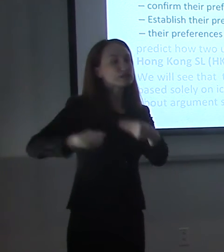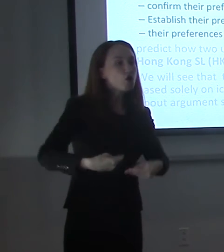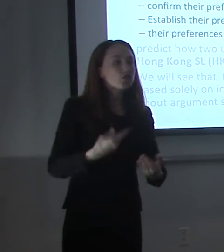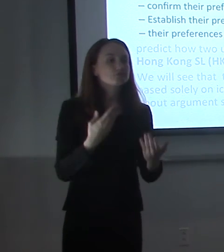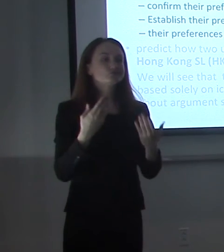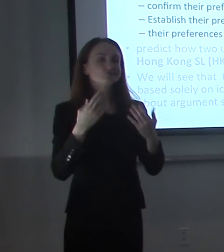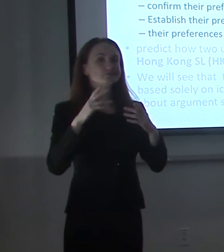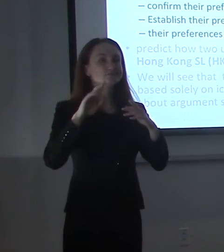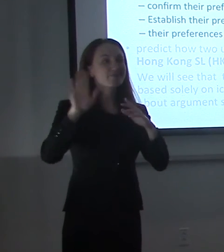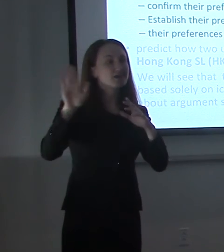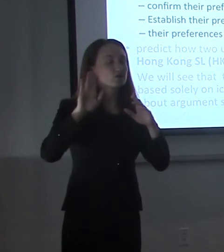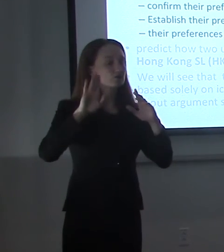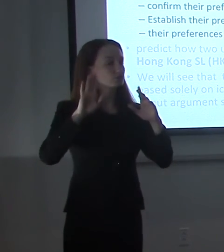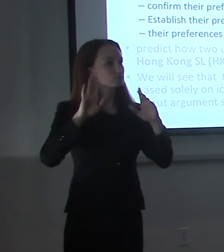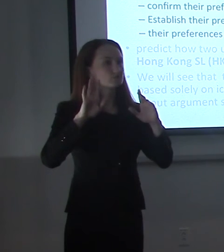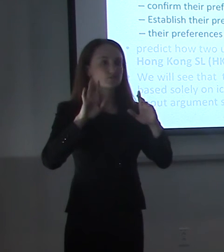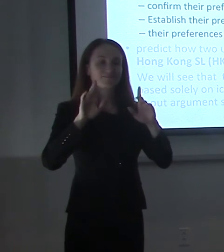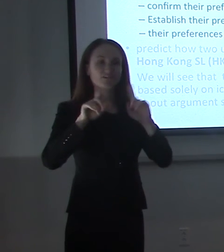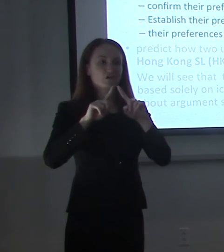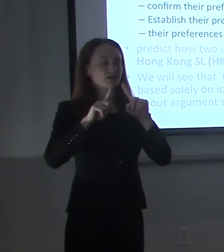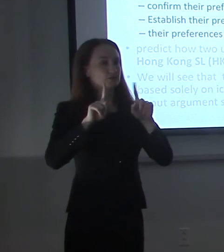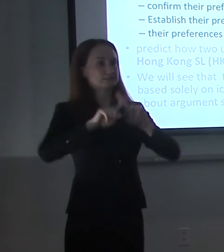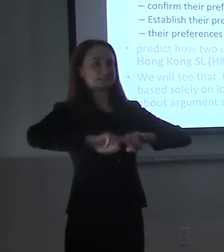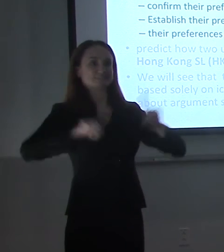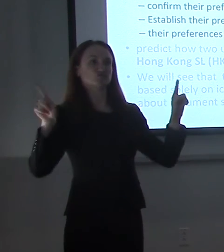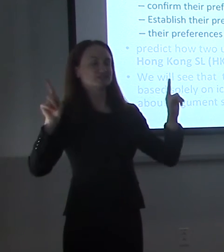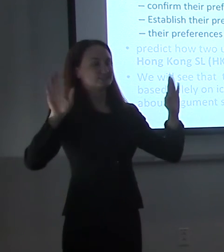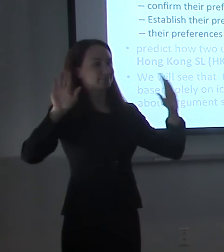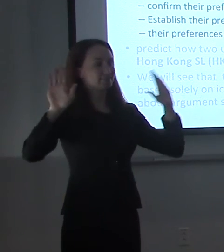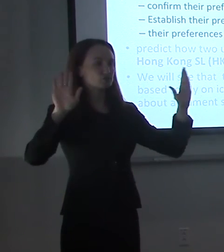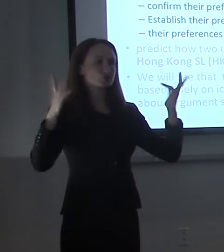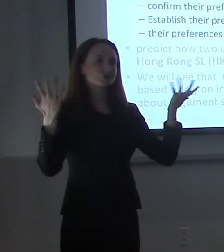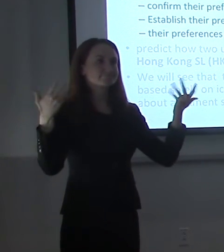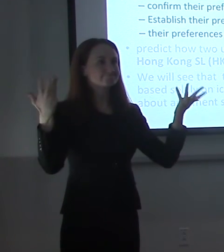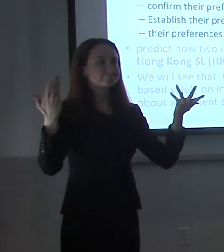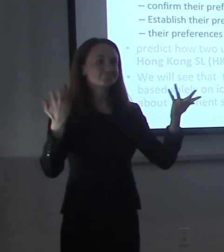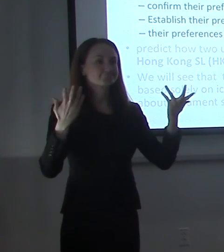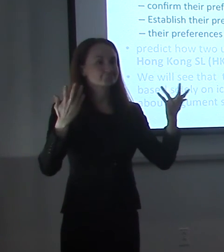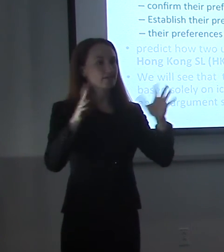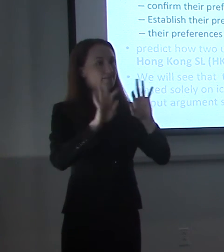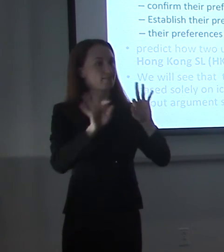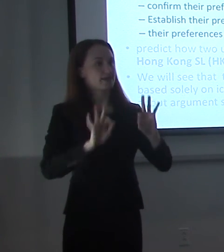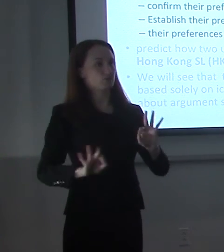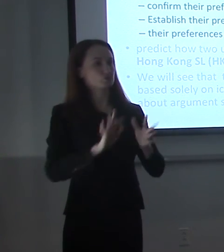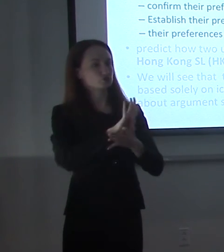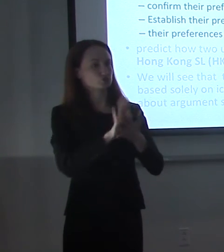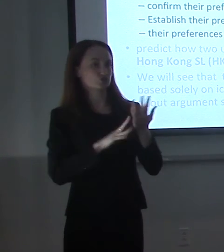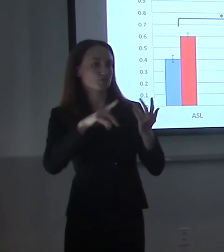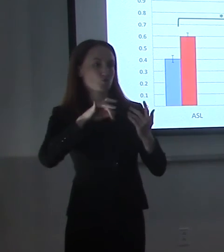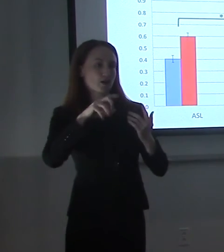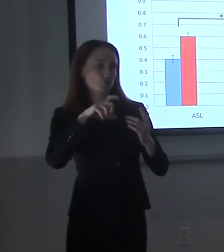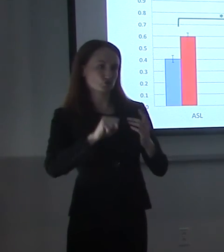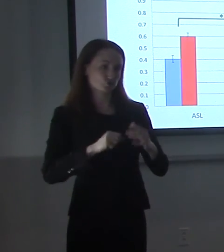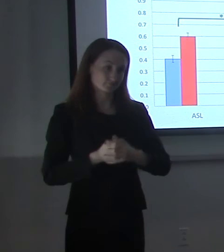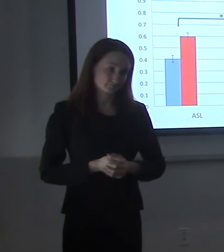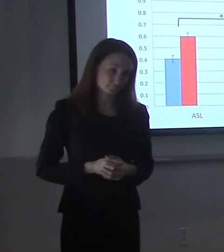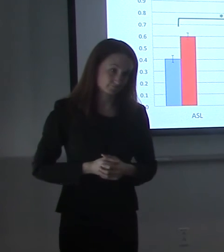they're very, very distant in terms of their language families.